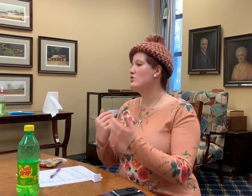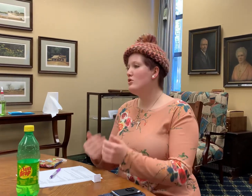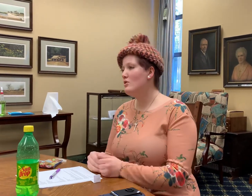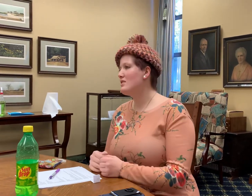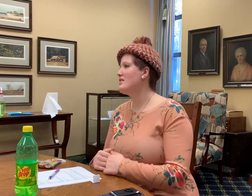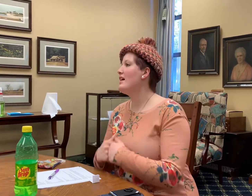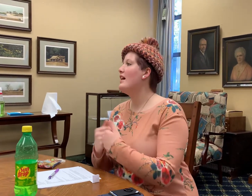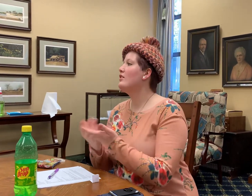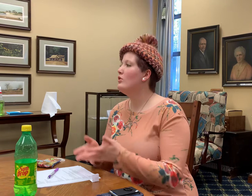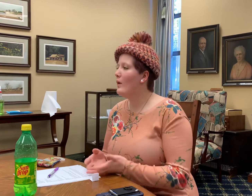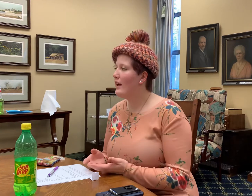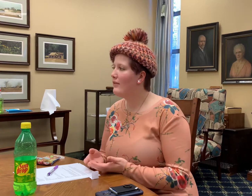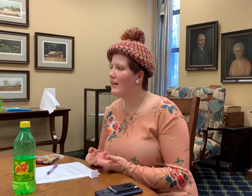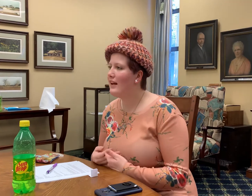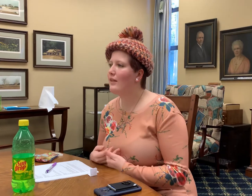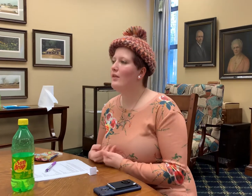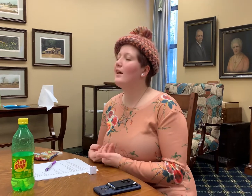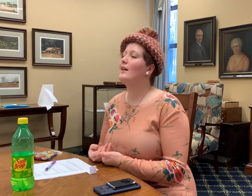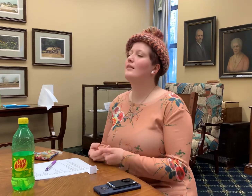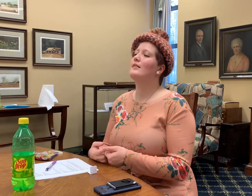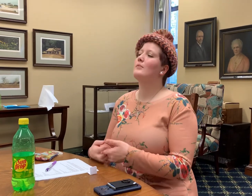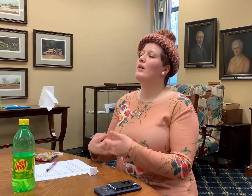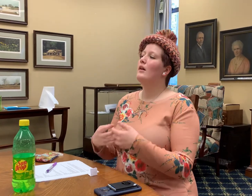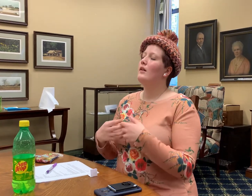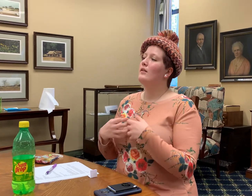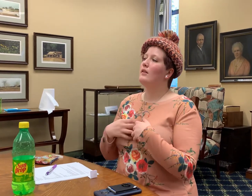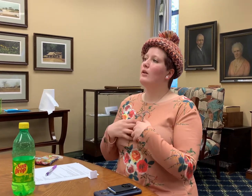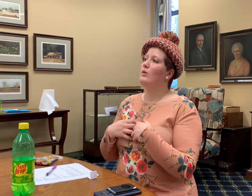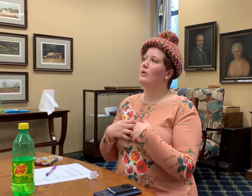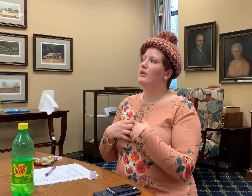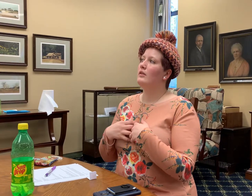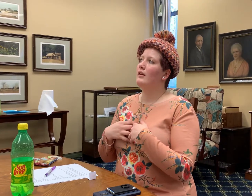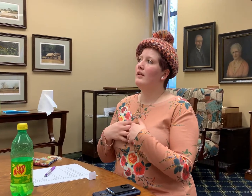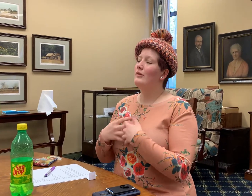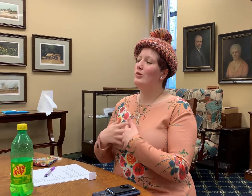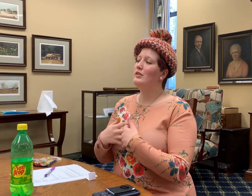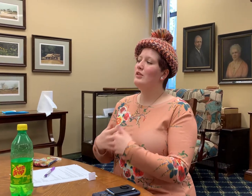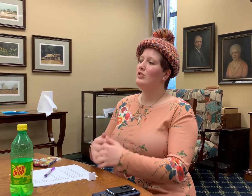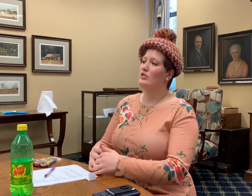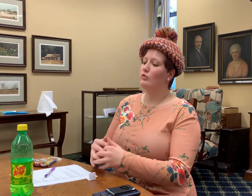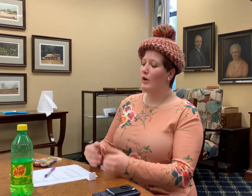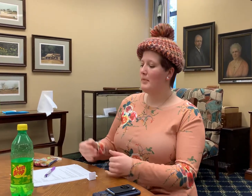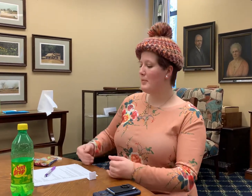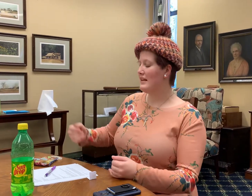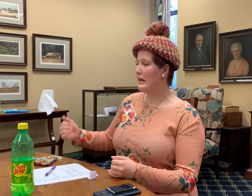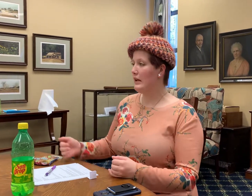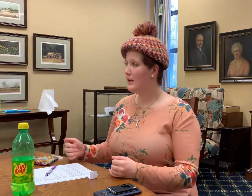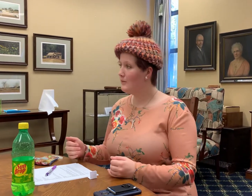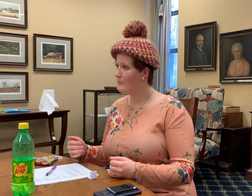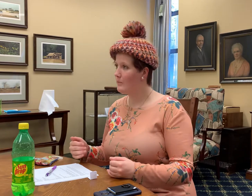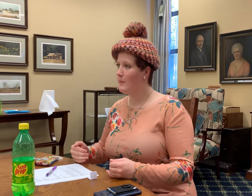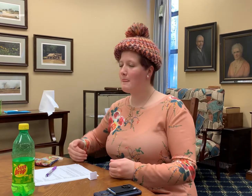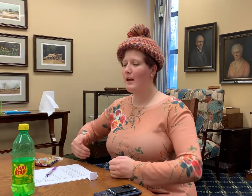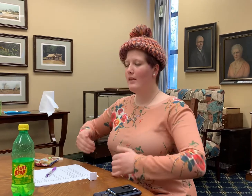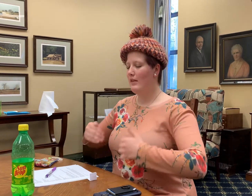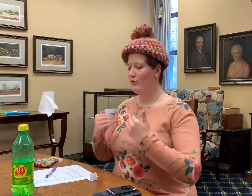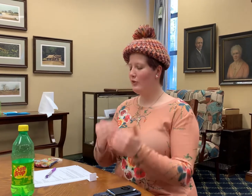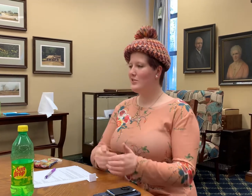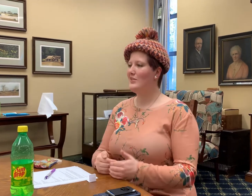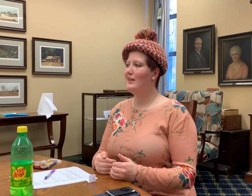new slang, new way of saying things. So it's cool to know just from the beginning that French Sign